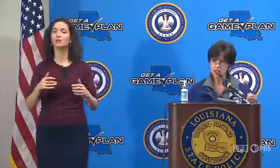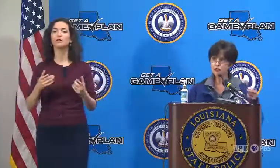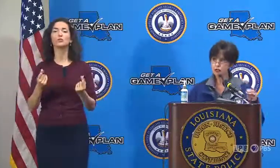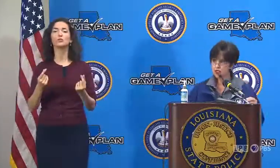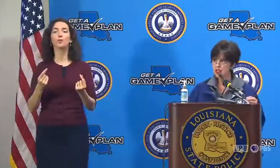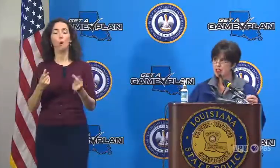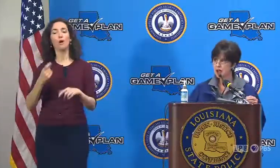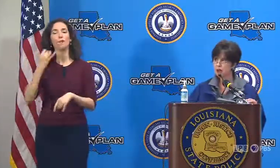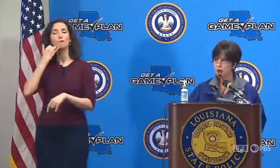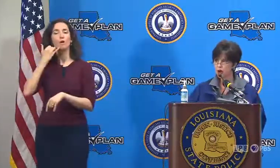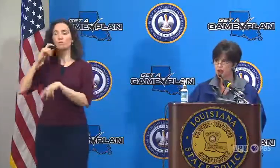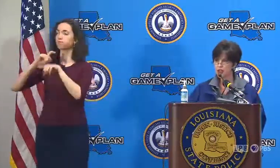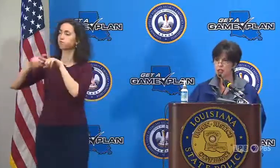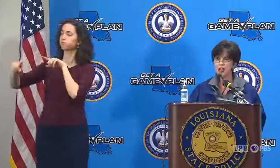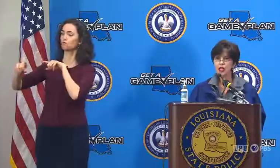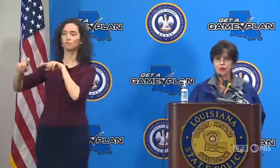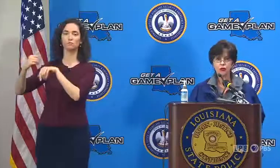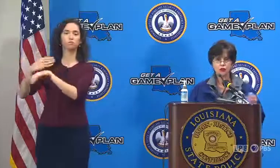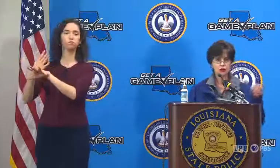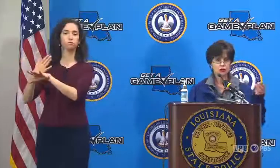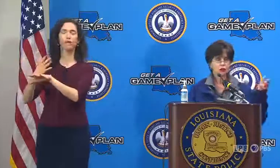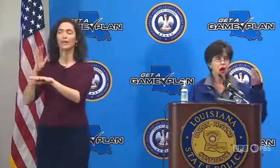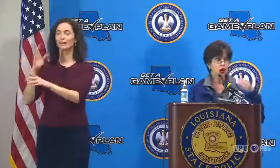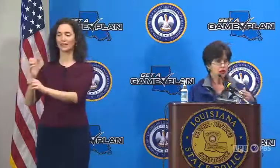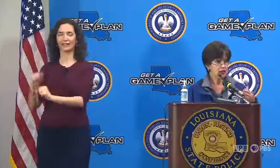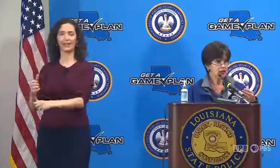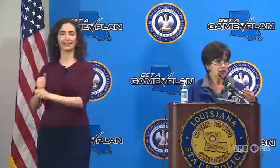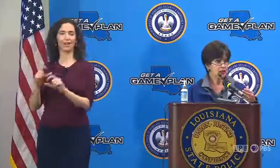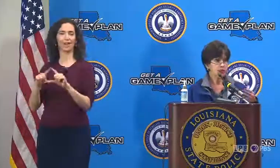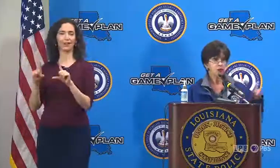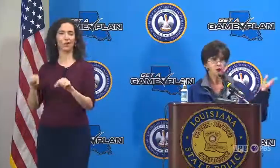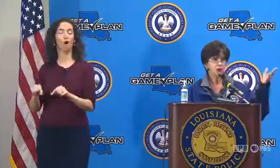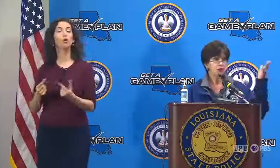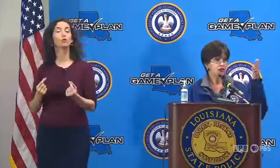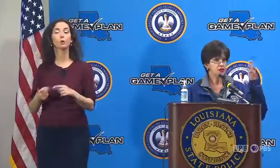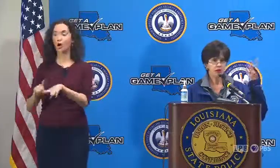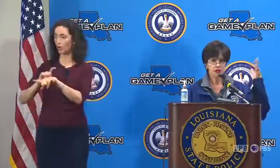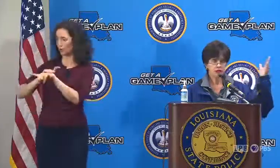to get your DSNAP cards. You call in,